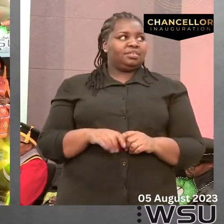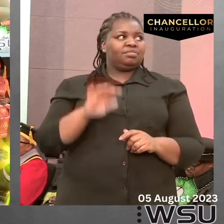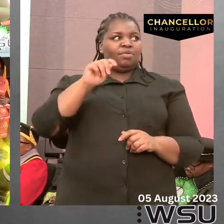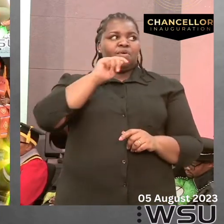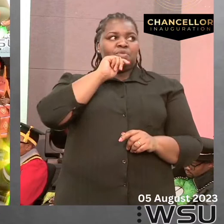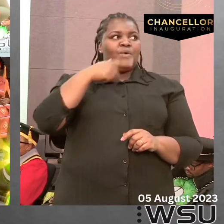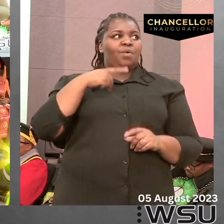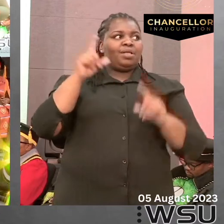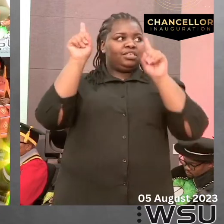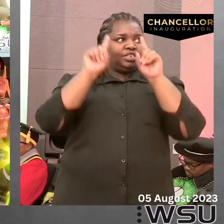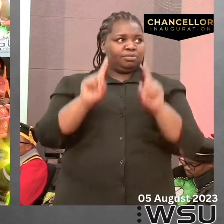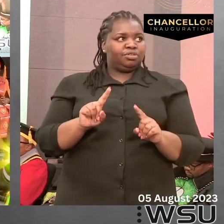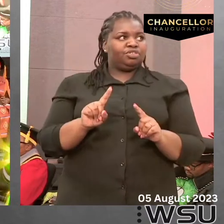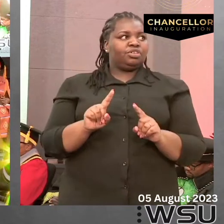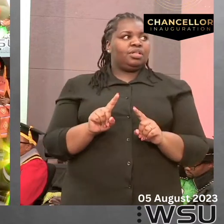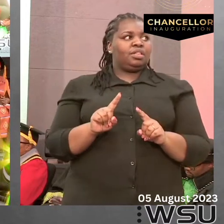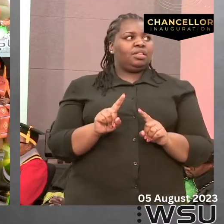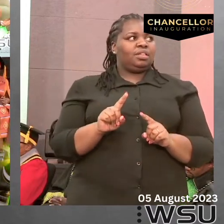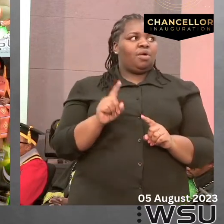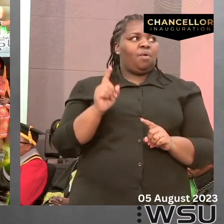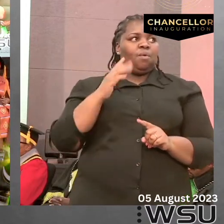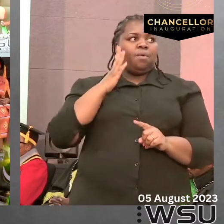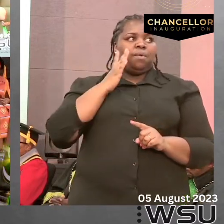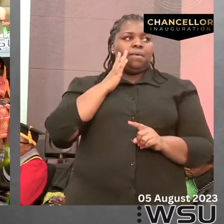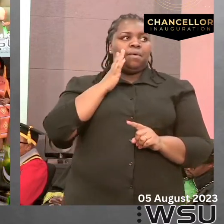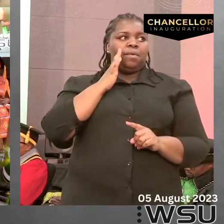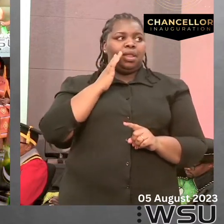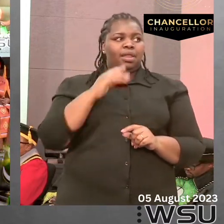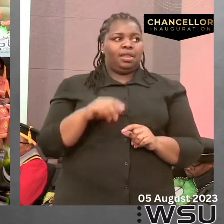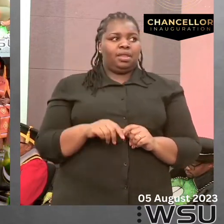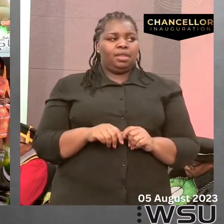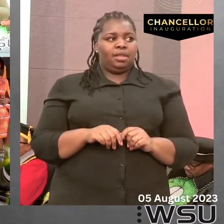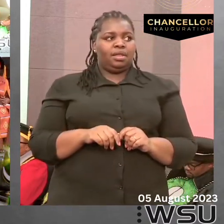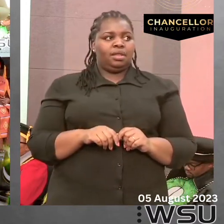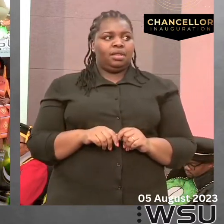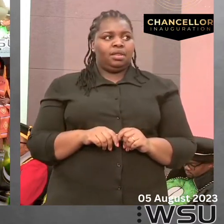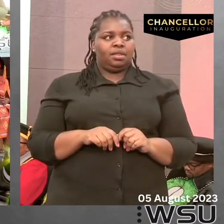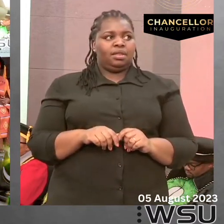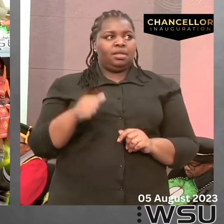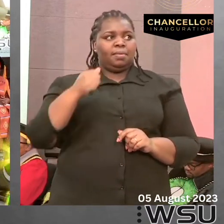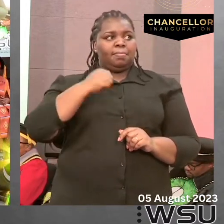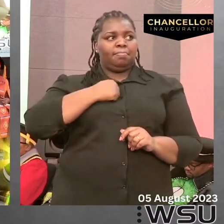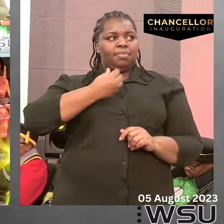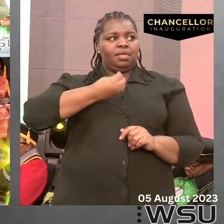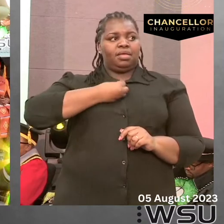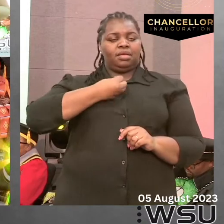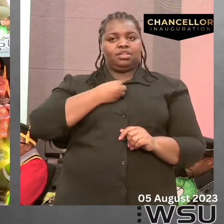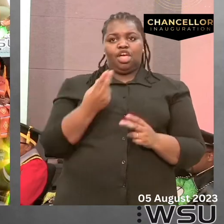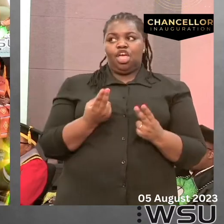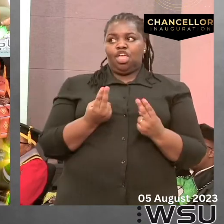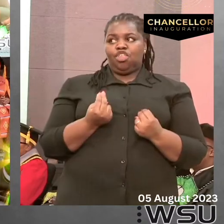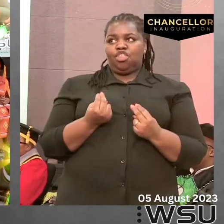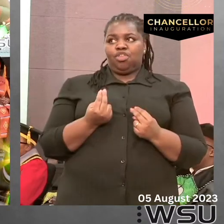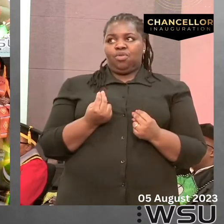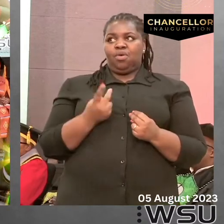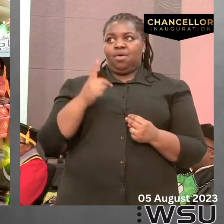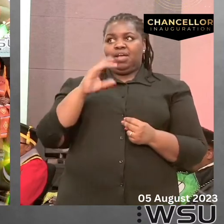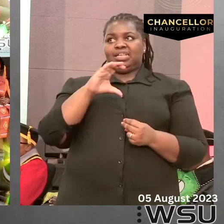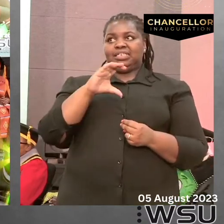very special when at my youngest age as a newly qualified